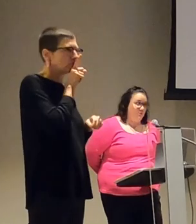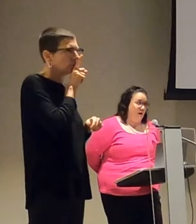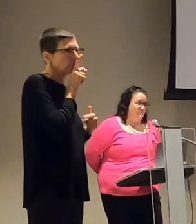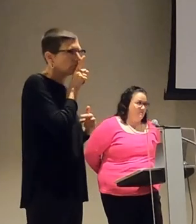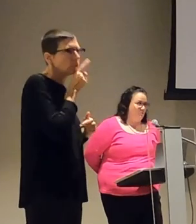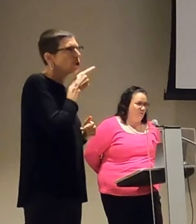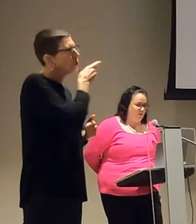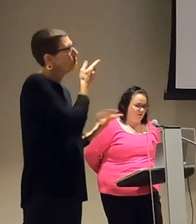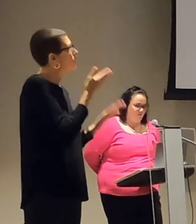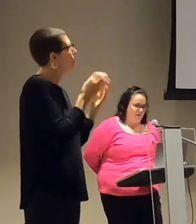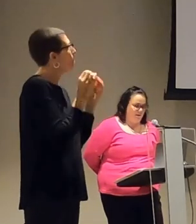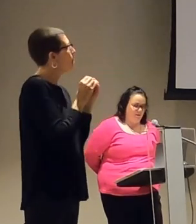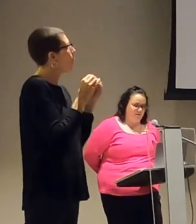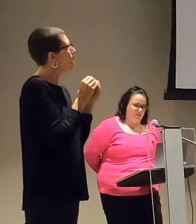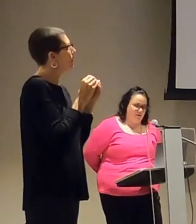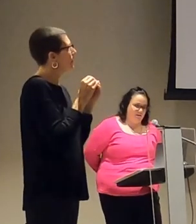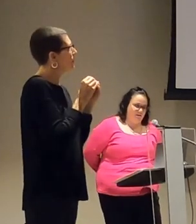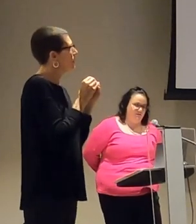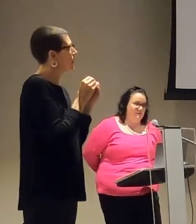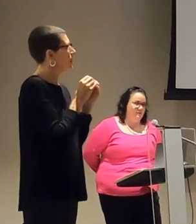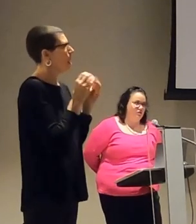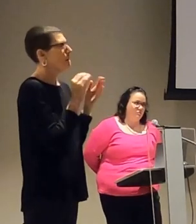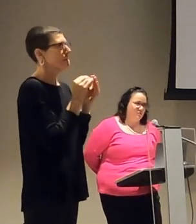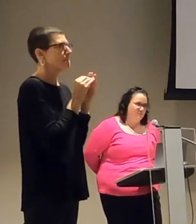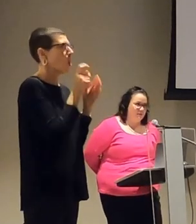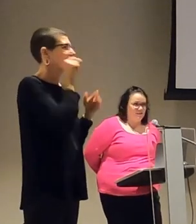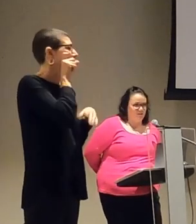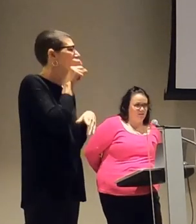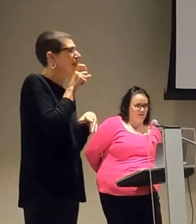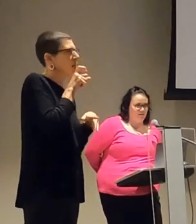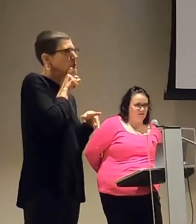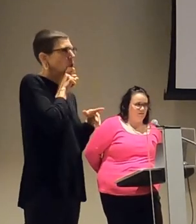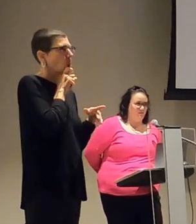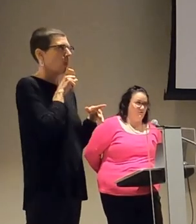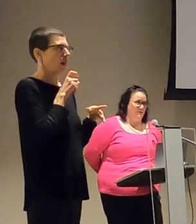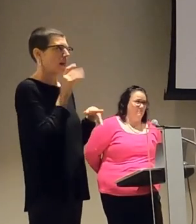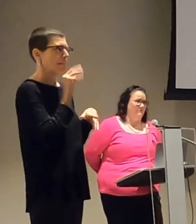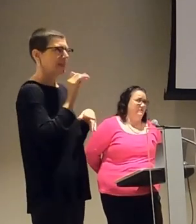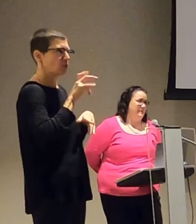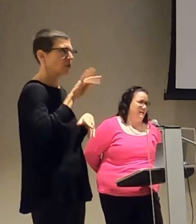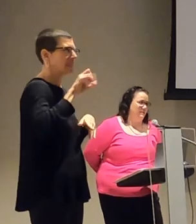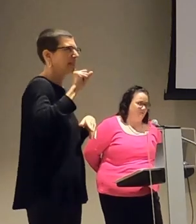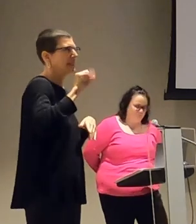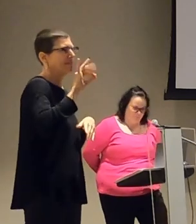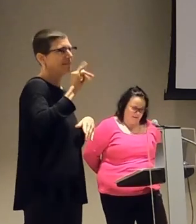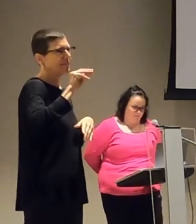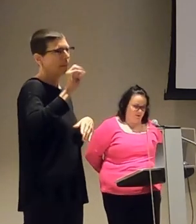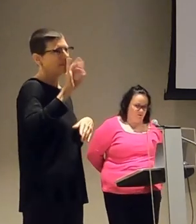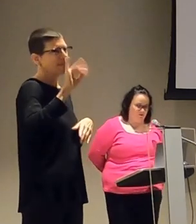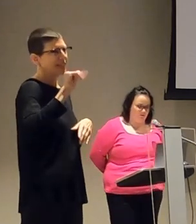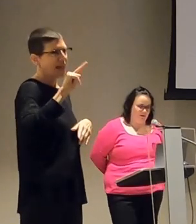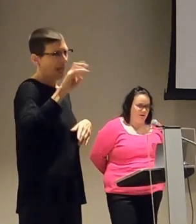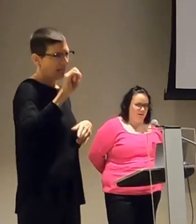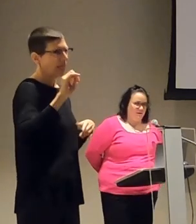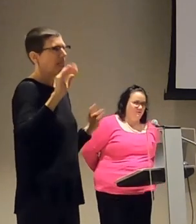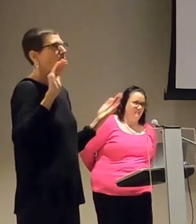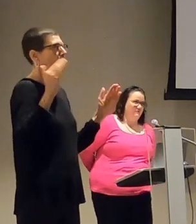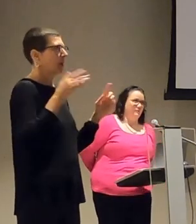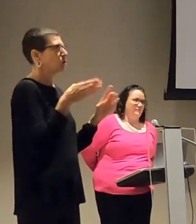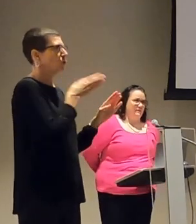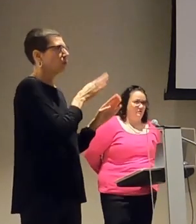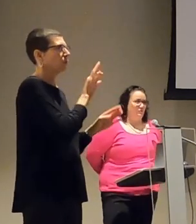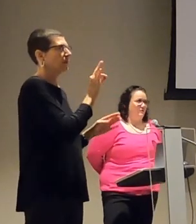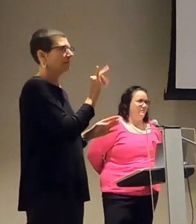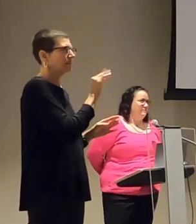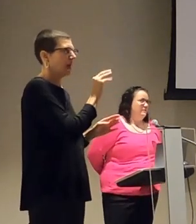is perhaps more of the seductive, sensual, mysterious femme fatale, as opposed to the